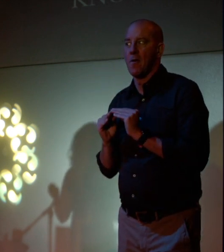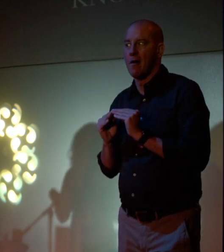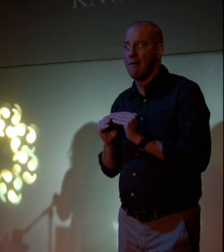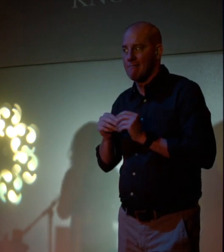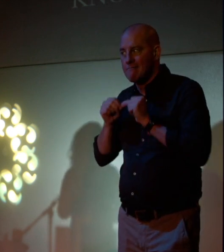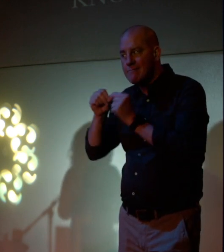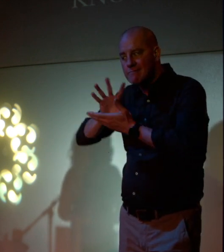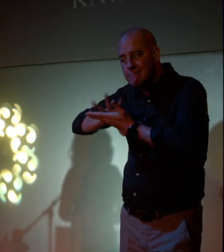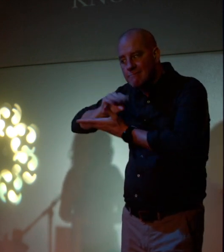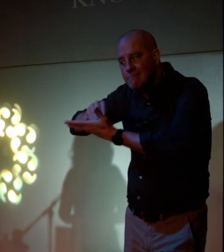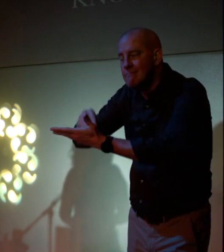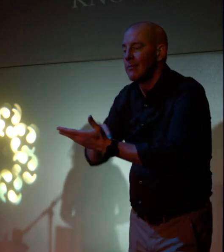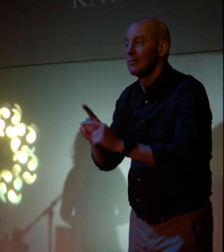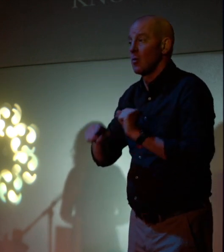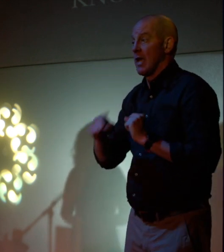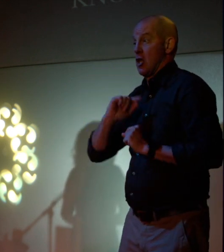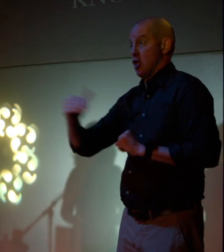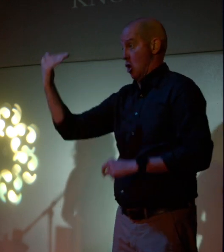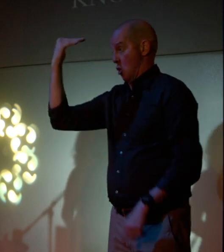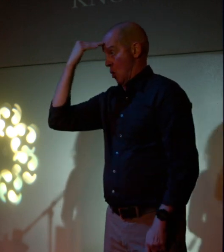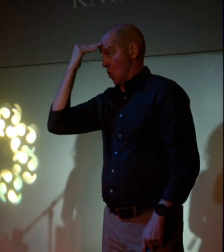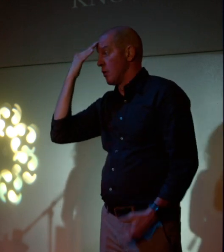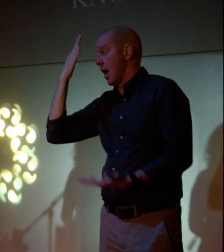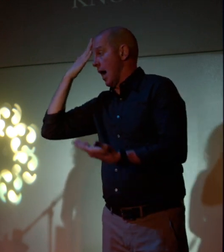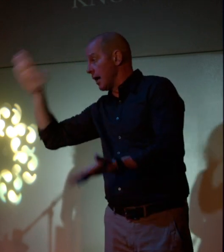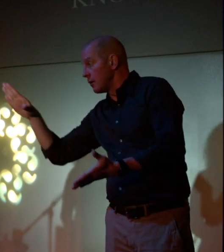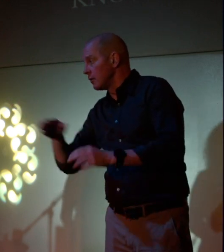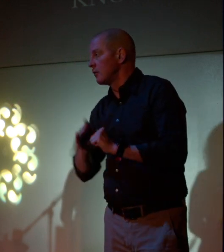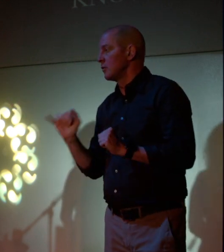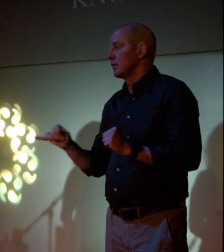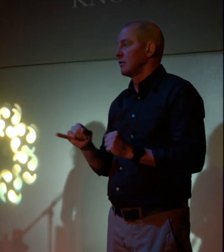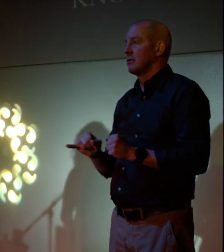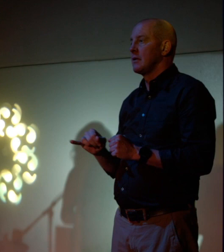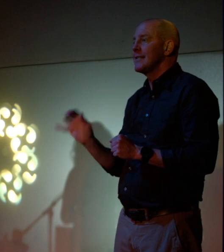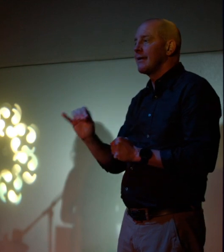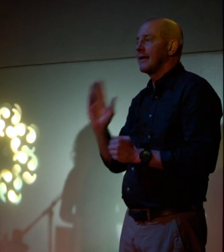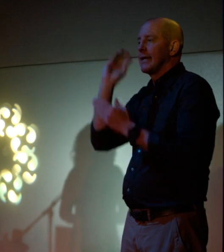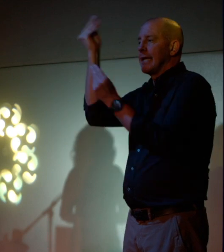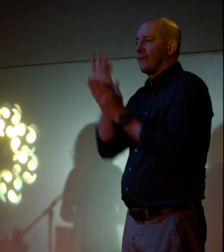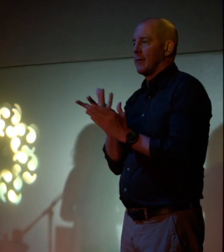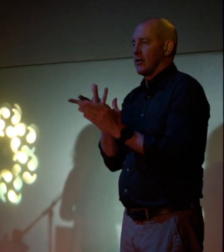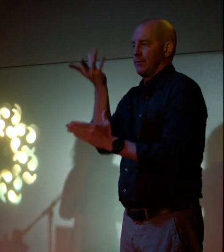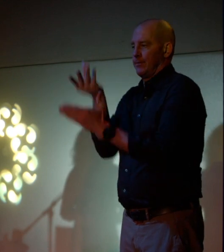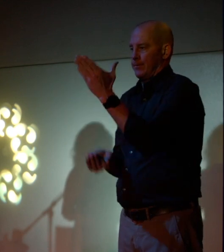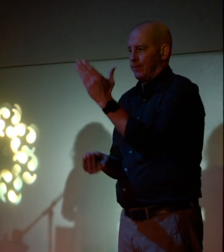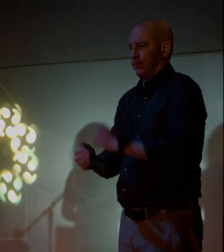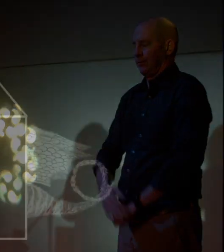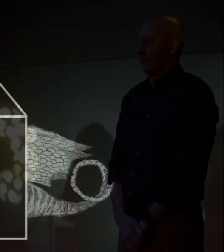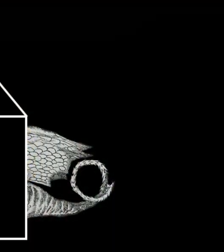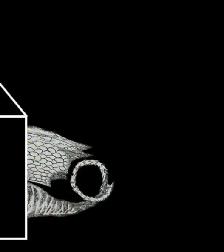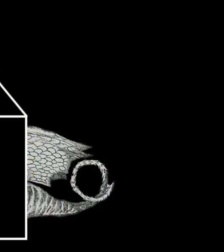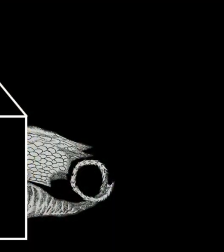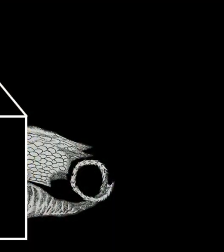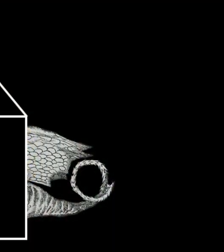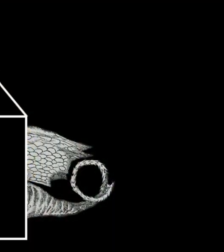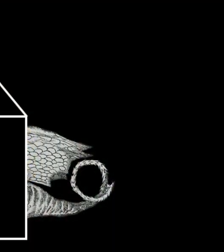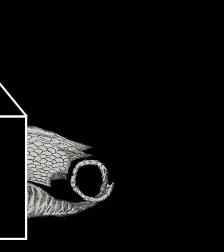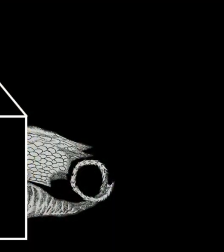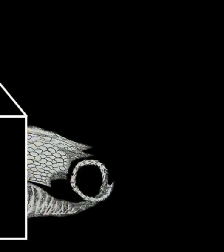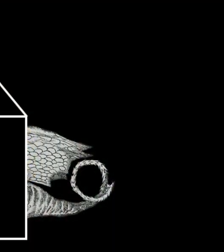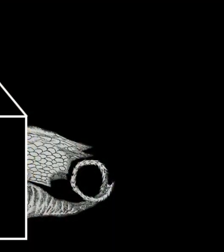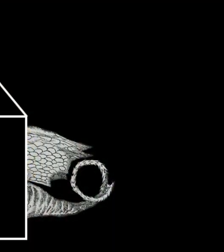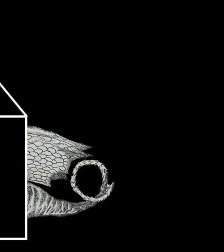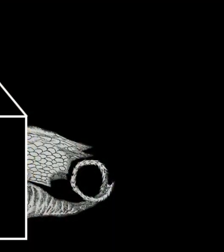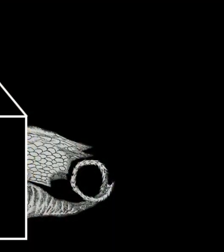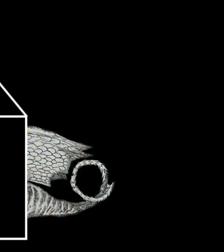These known unknowns are often described in terms of an information gap. The information gap theory suggests that